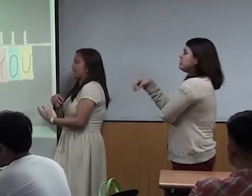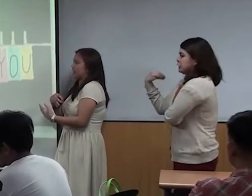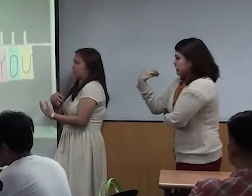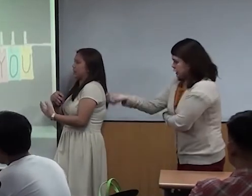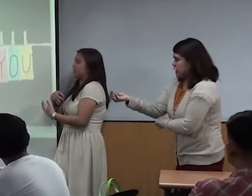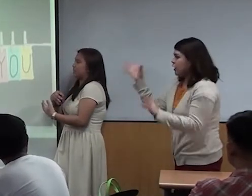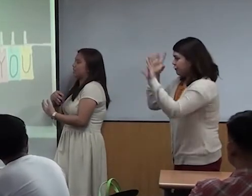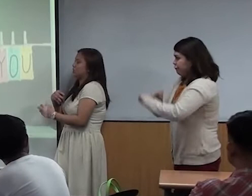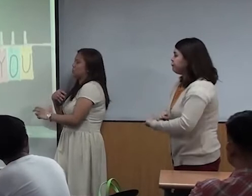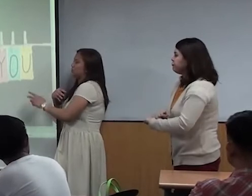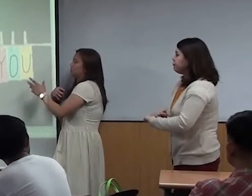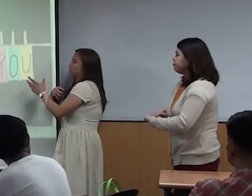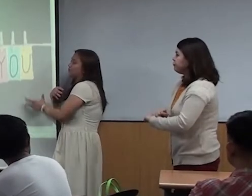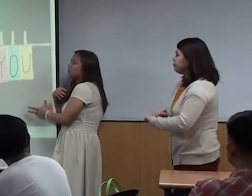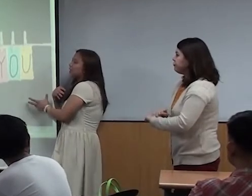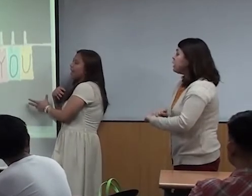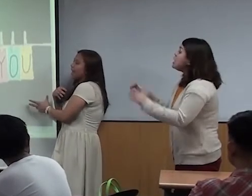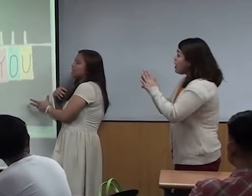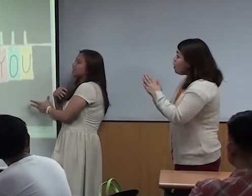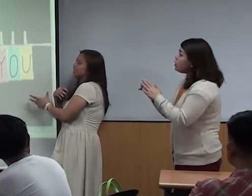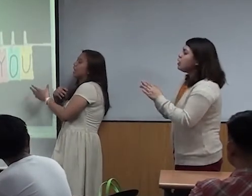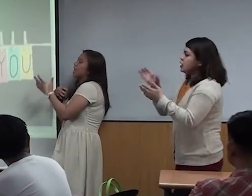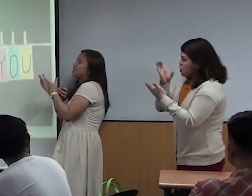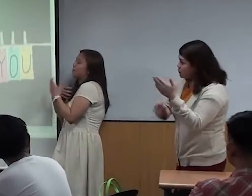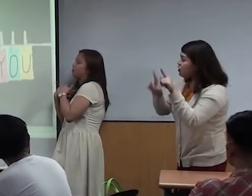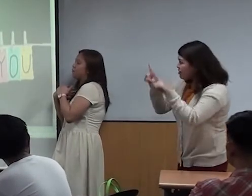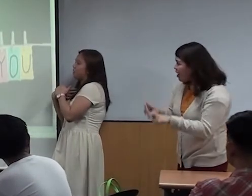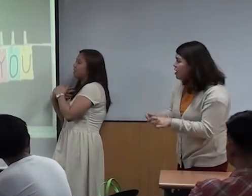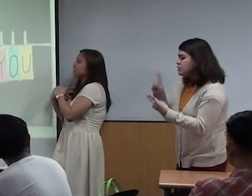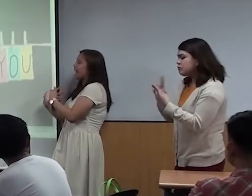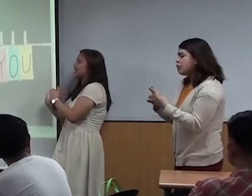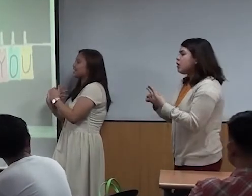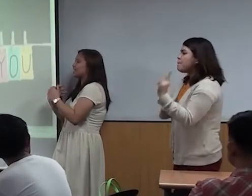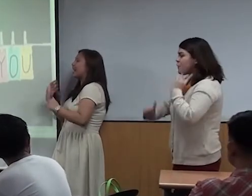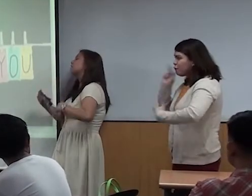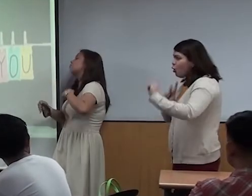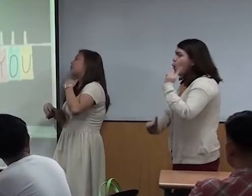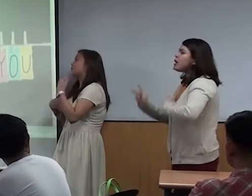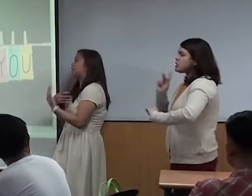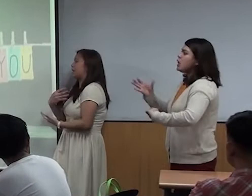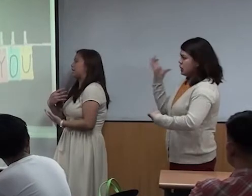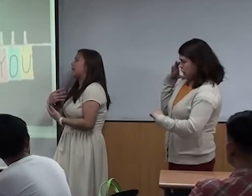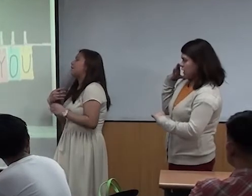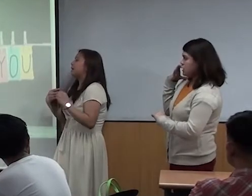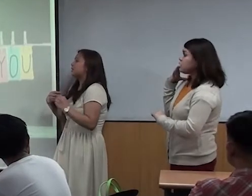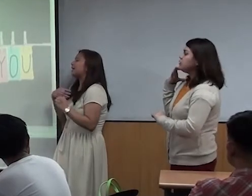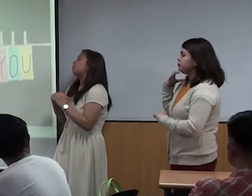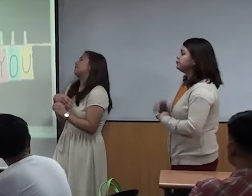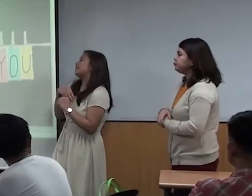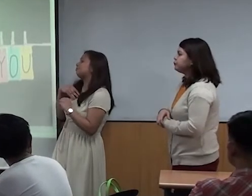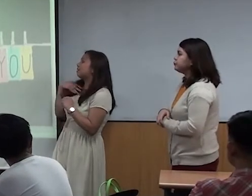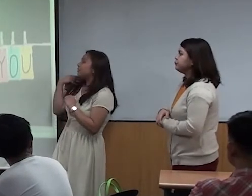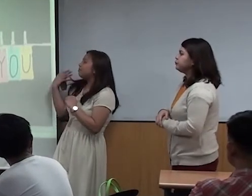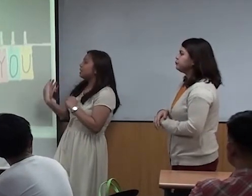at the end of the so the chapter tests, the performance tasks, that's what we grade